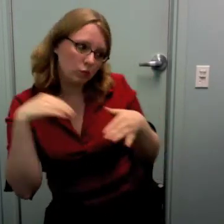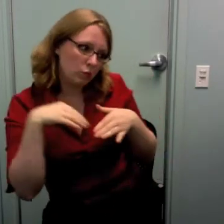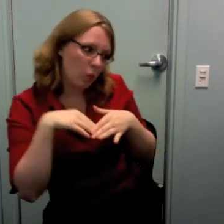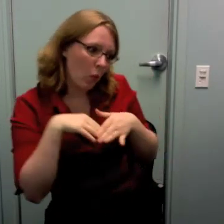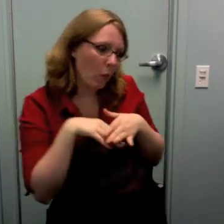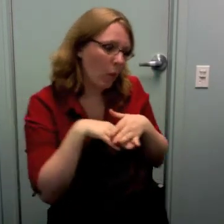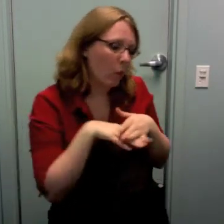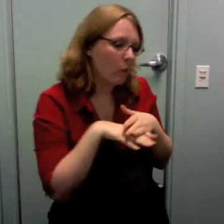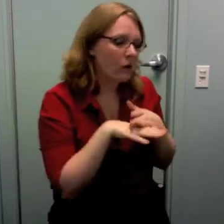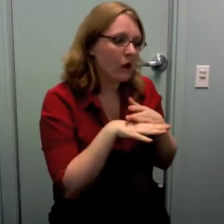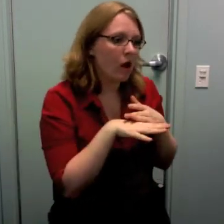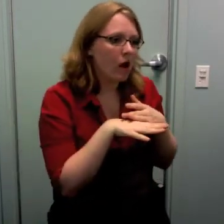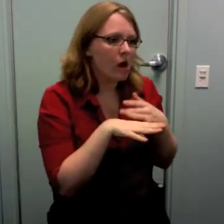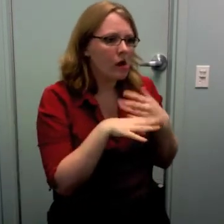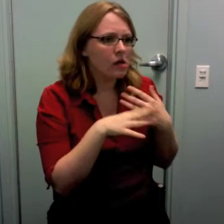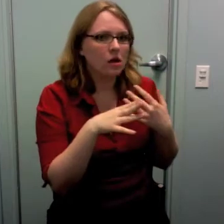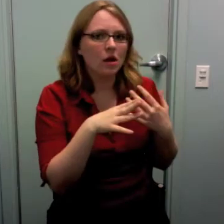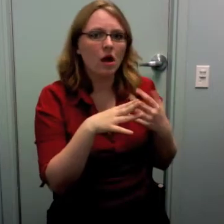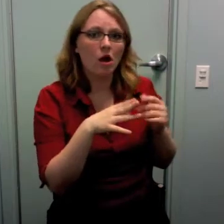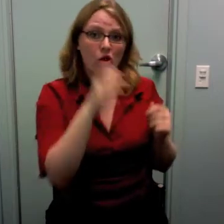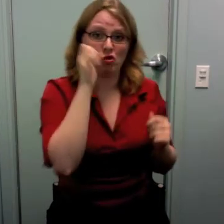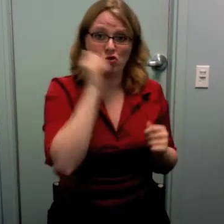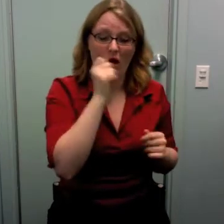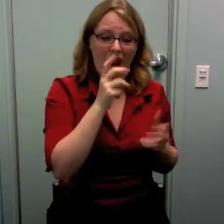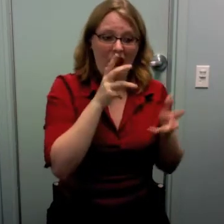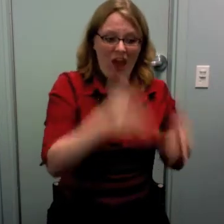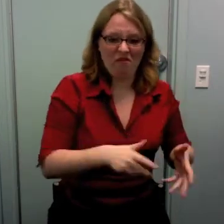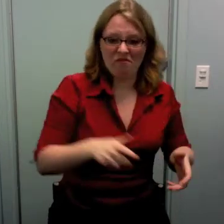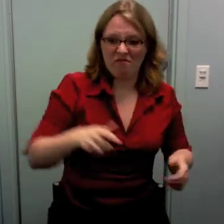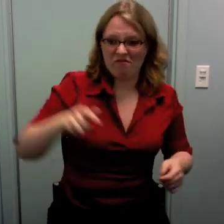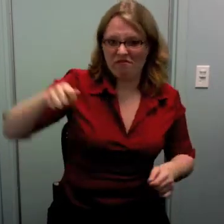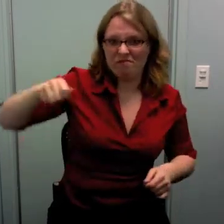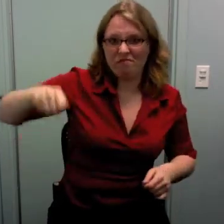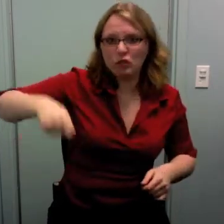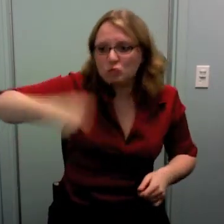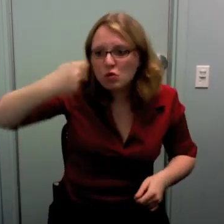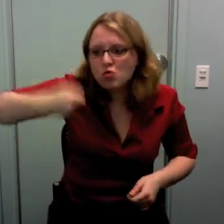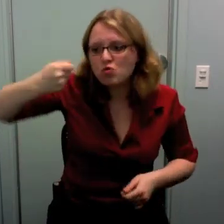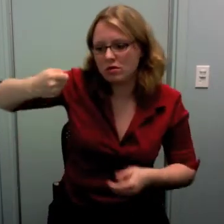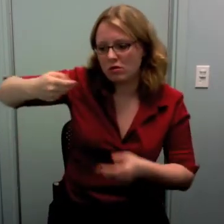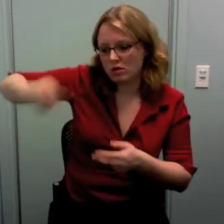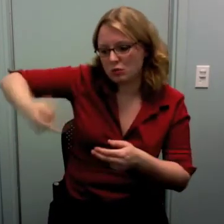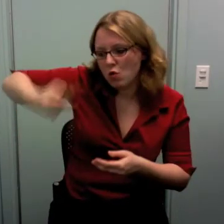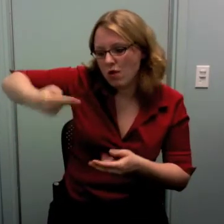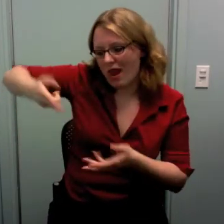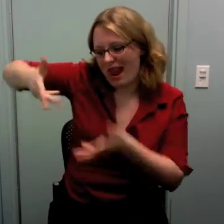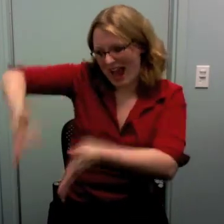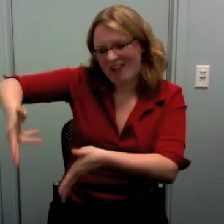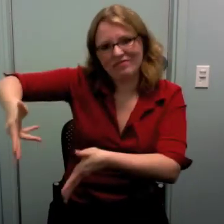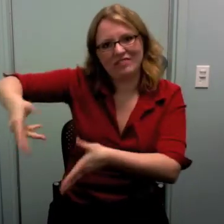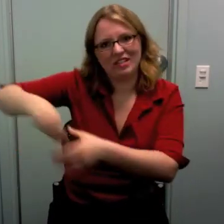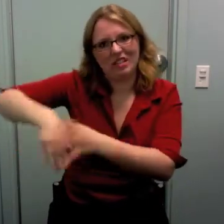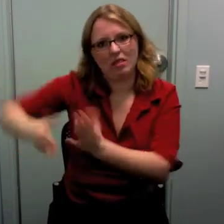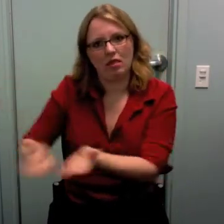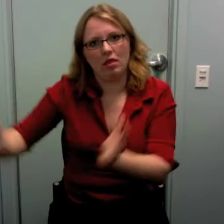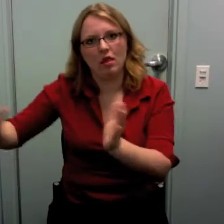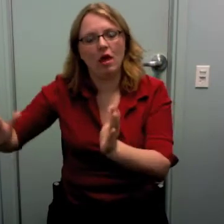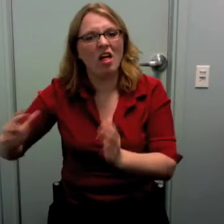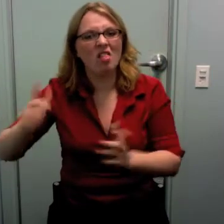standing in his porridge. "Somebody has been at my porridge," said the great huge bear in his great gruff